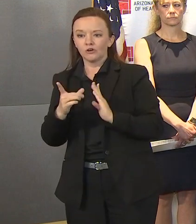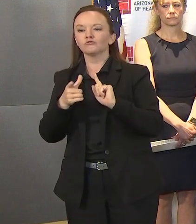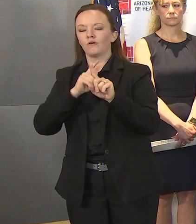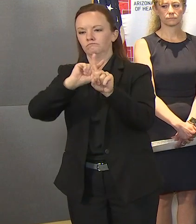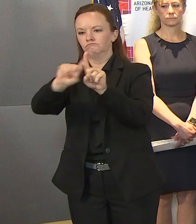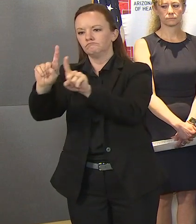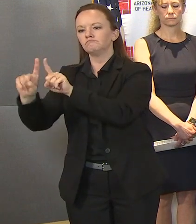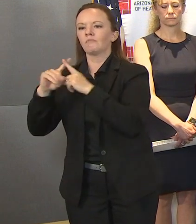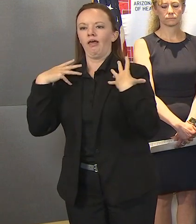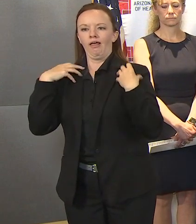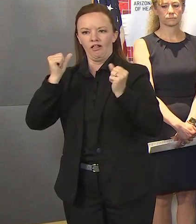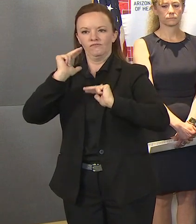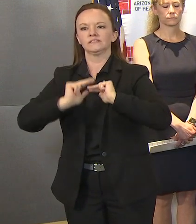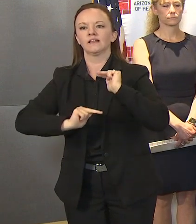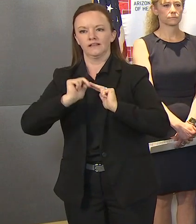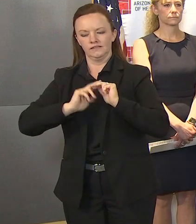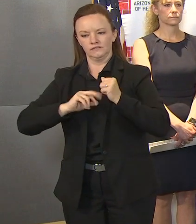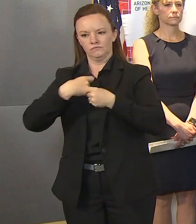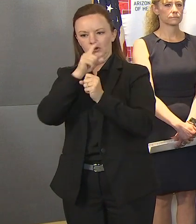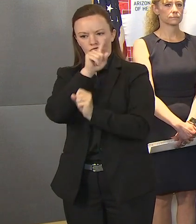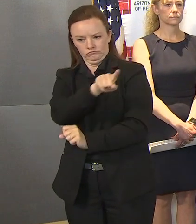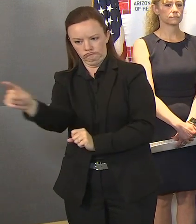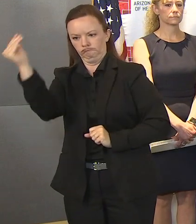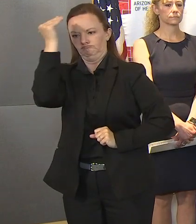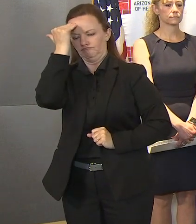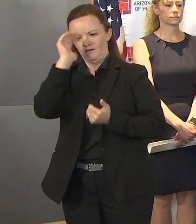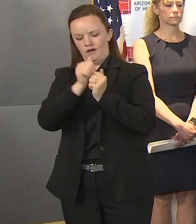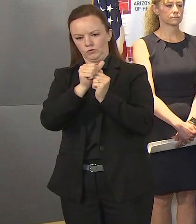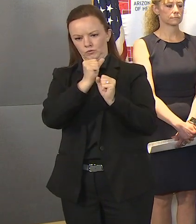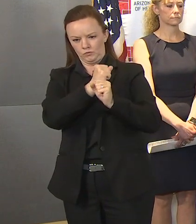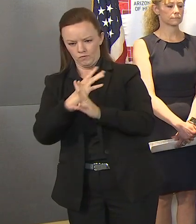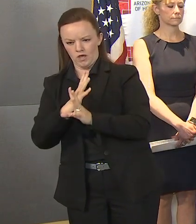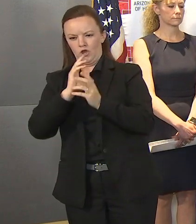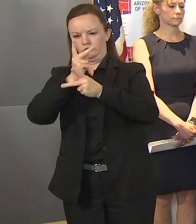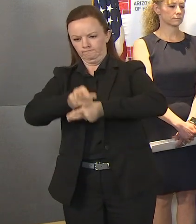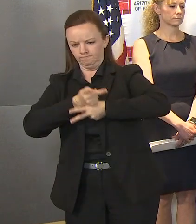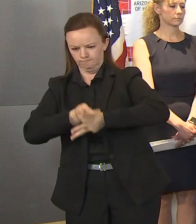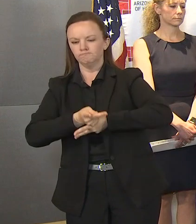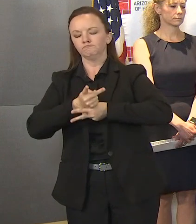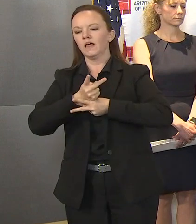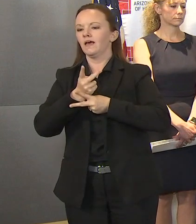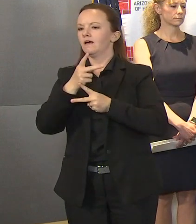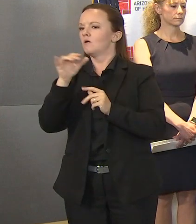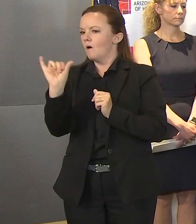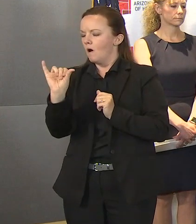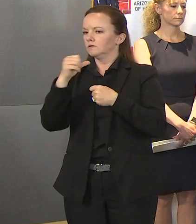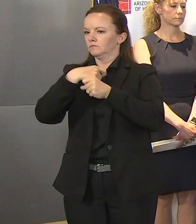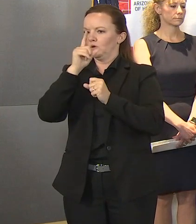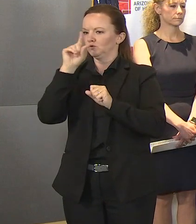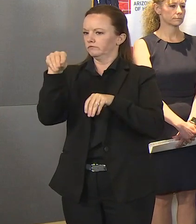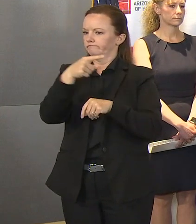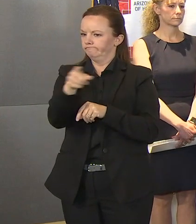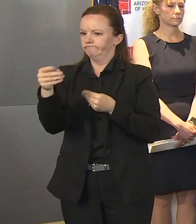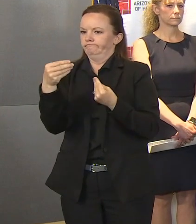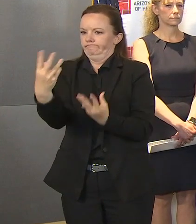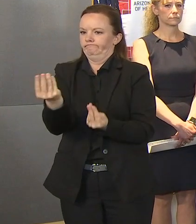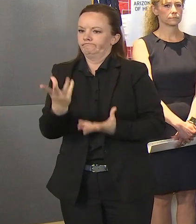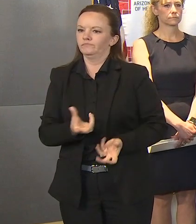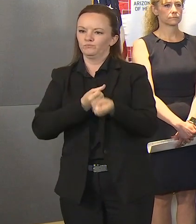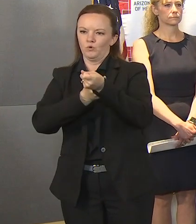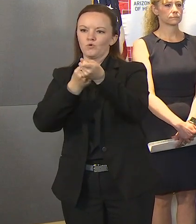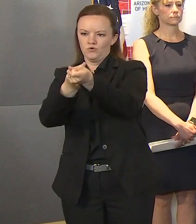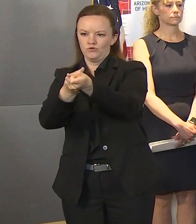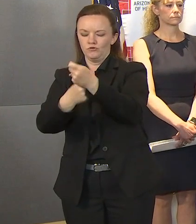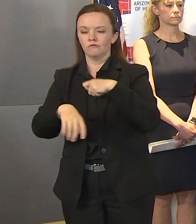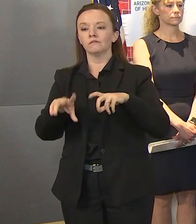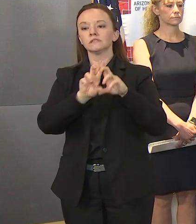aware of the proper precautions and getting all the support that they need. Department of Health Services will continue to stay in